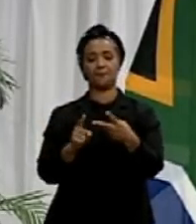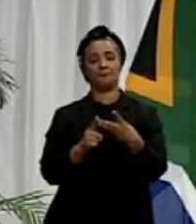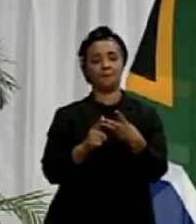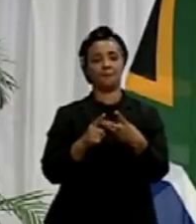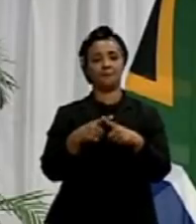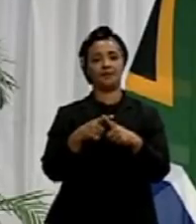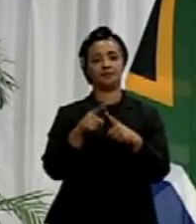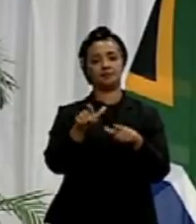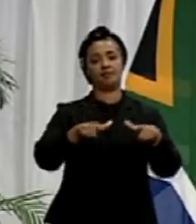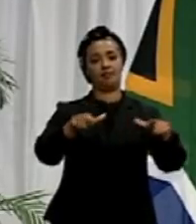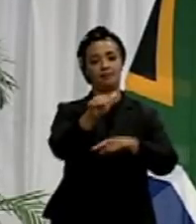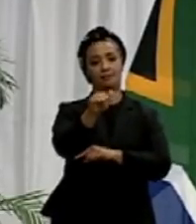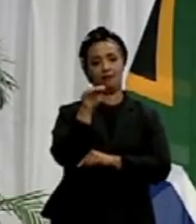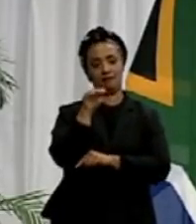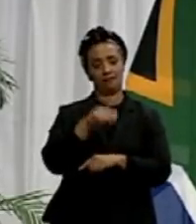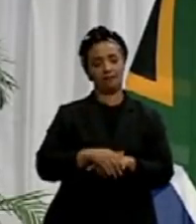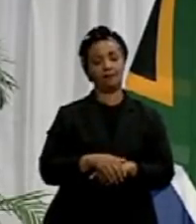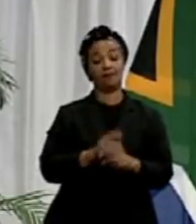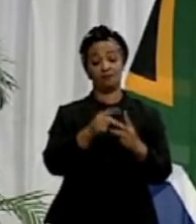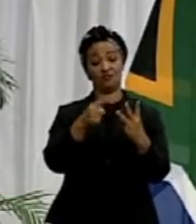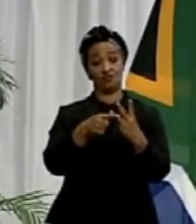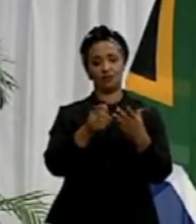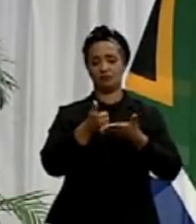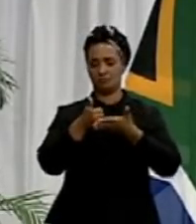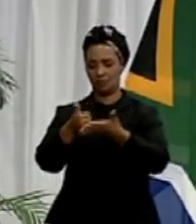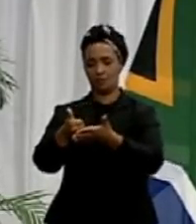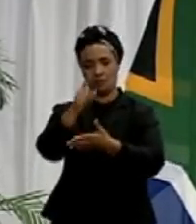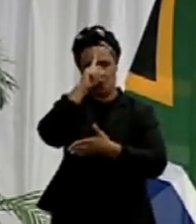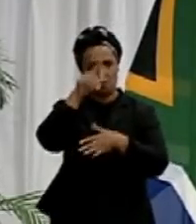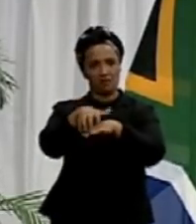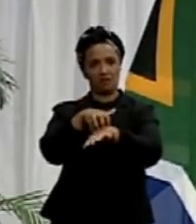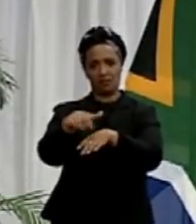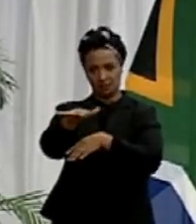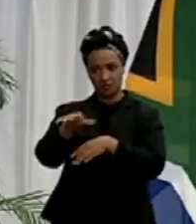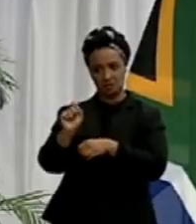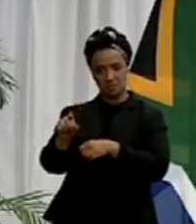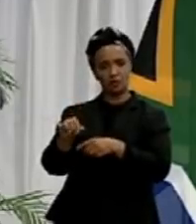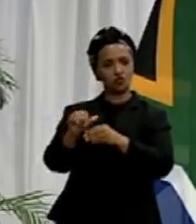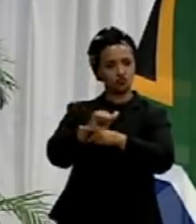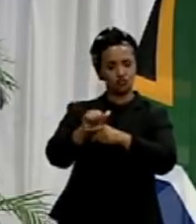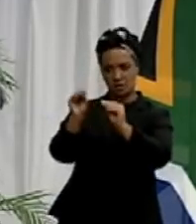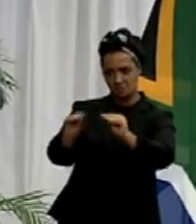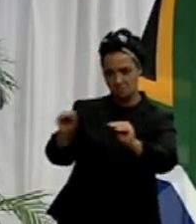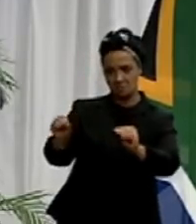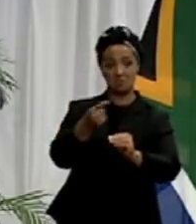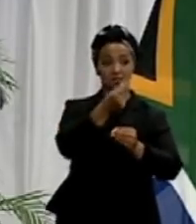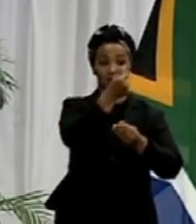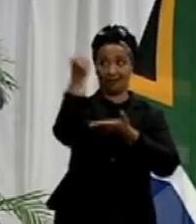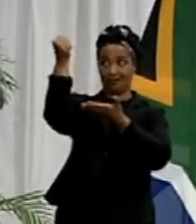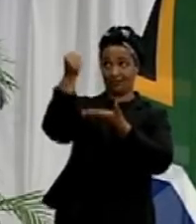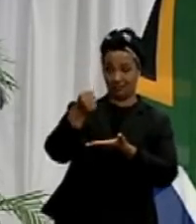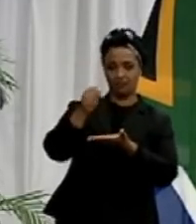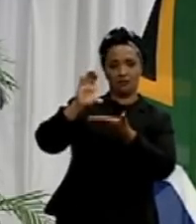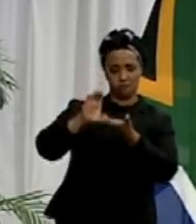the Land Bank, to assist black farmers in Winterfeld with training and funding for